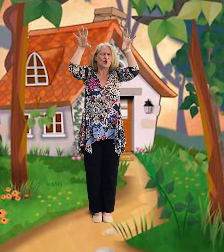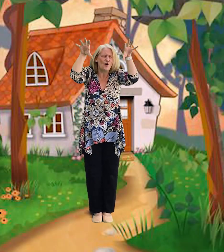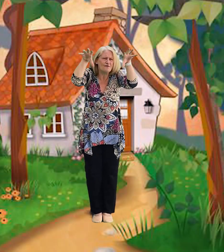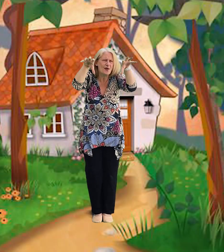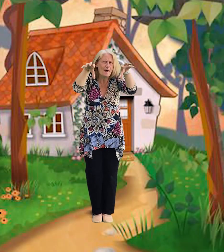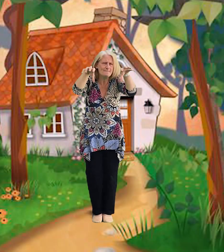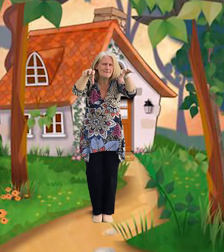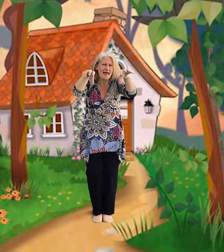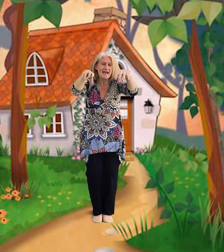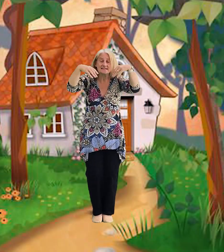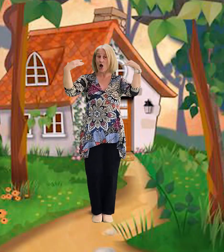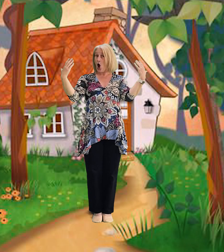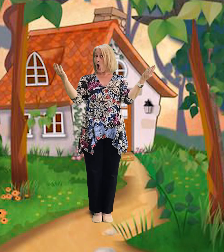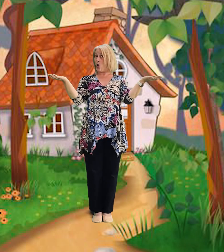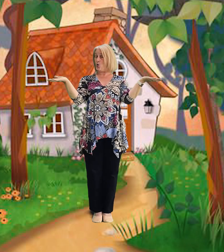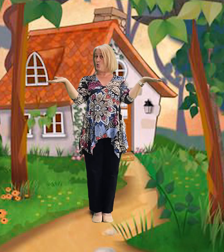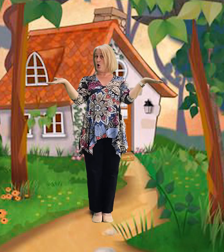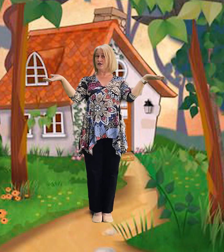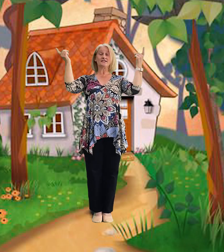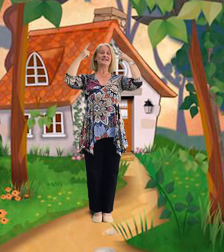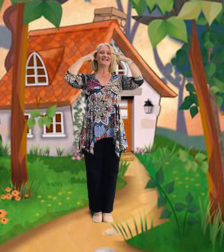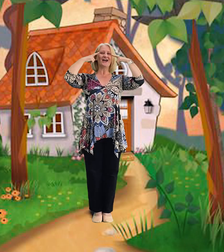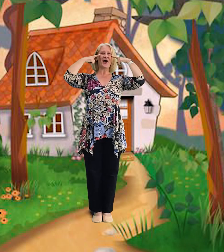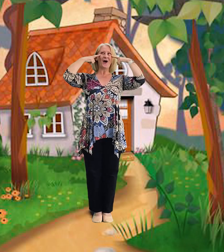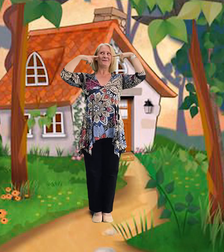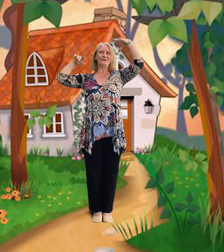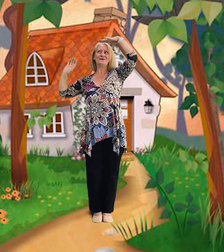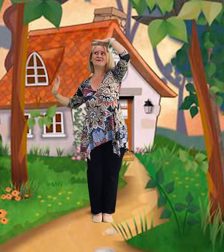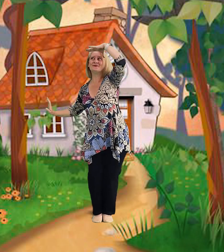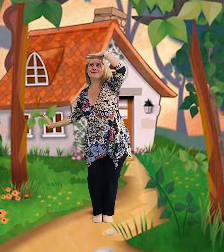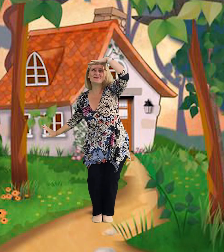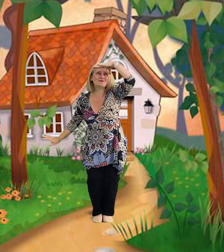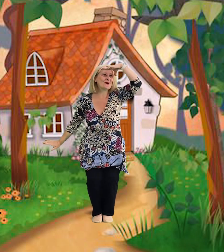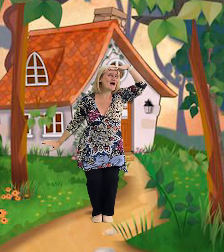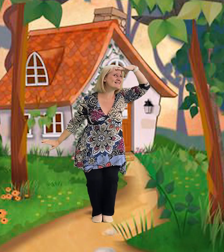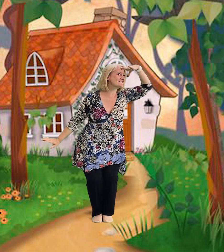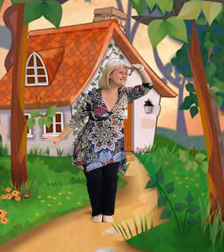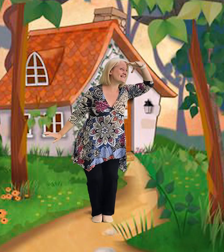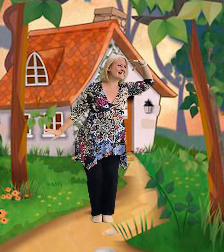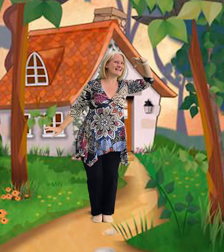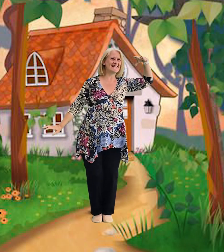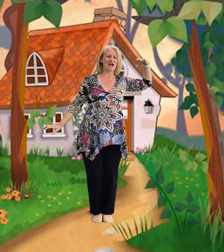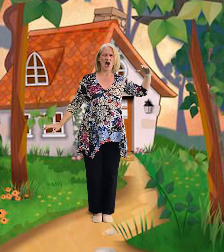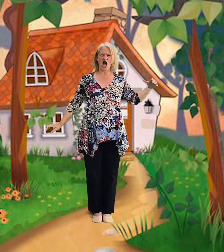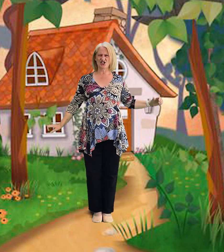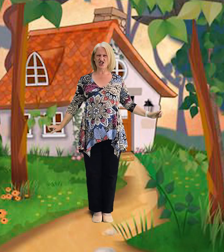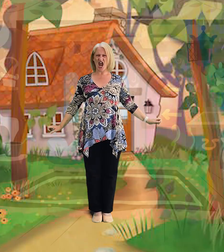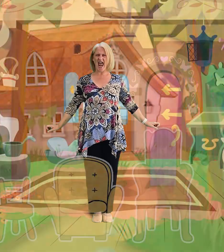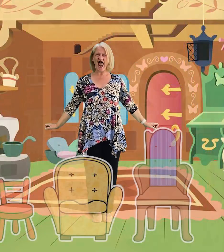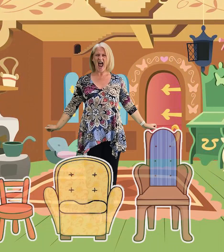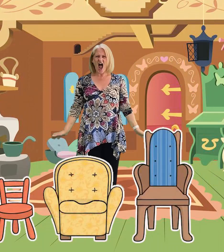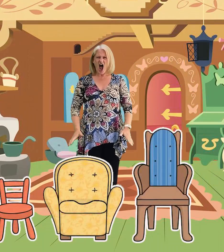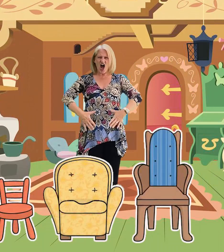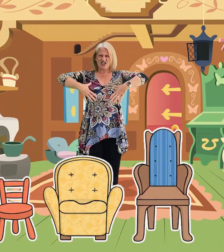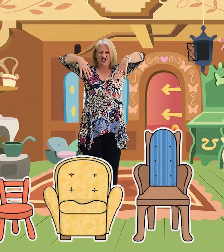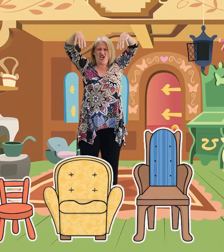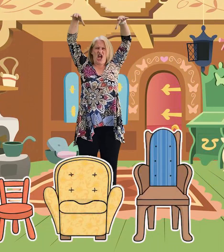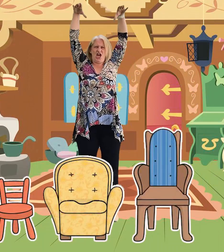of the bears. When Oh what did her blue eyes see? A chair. A chair